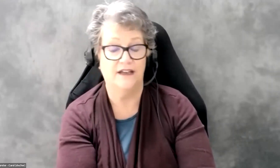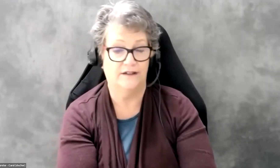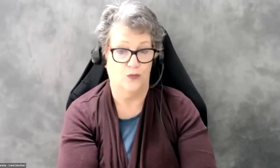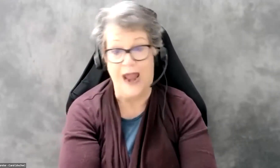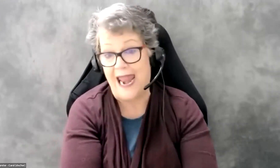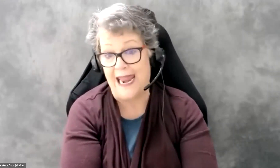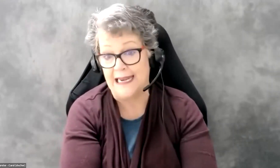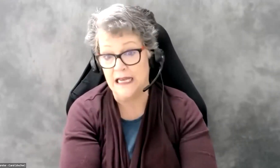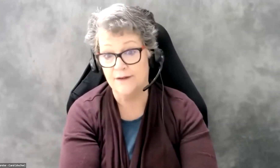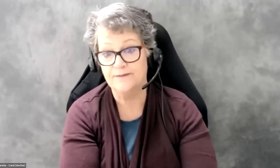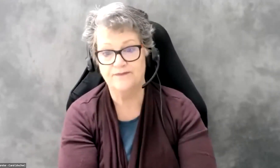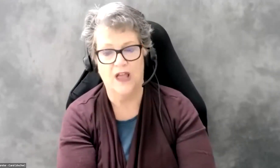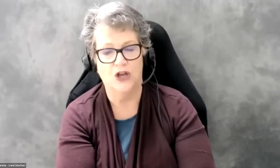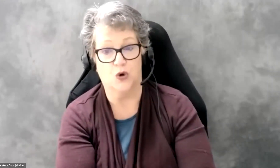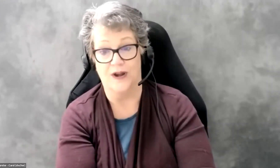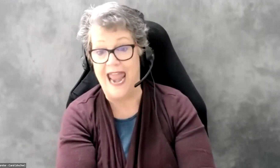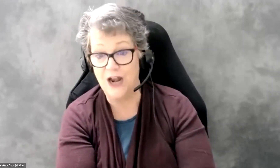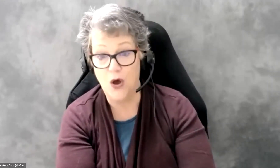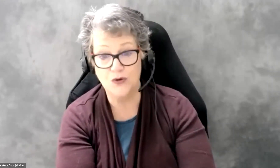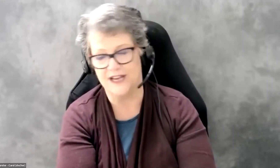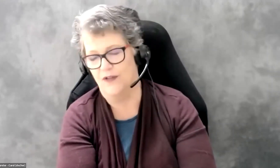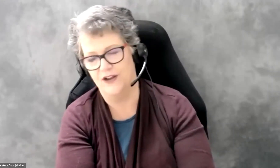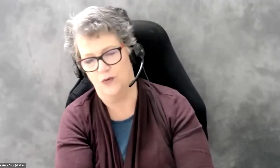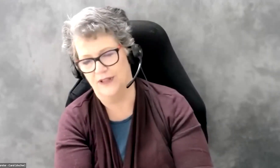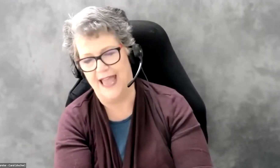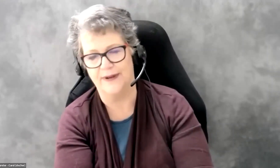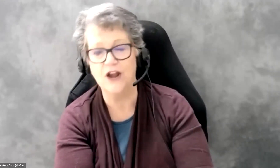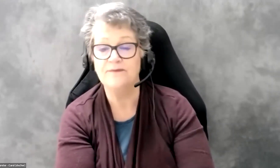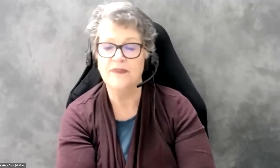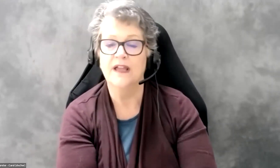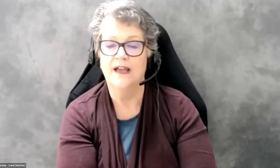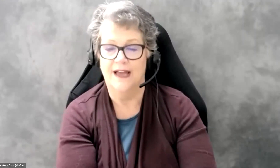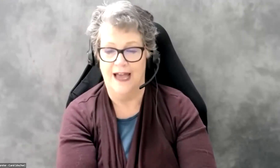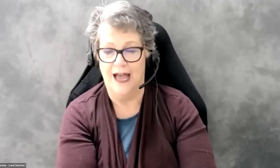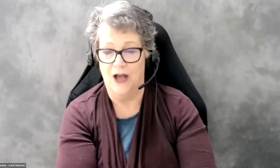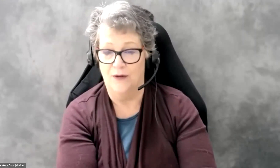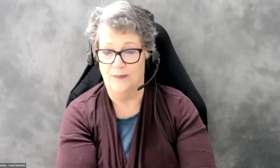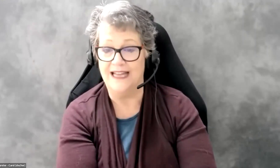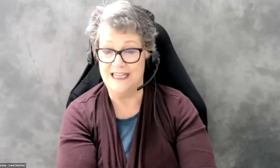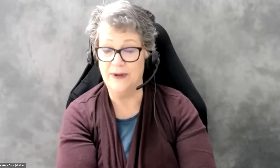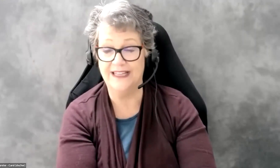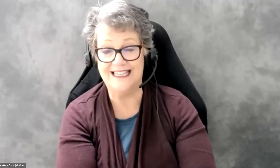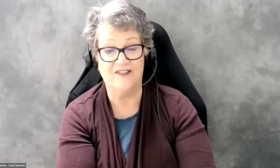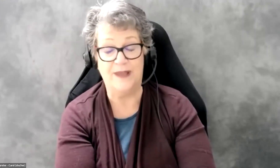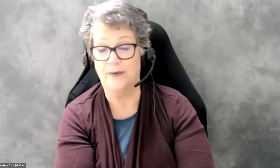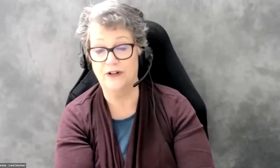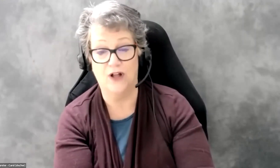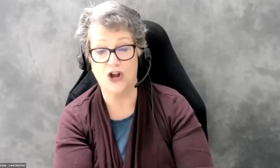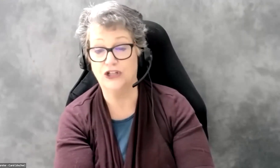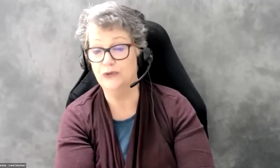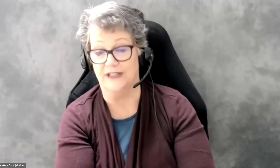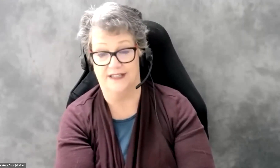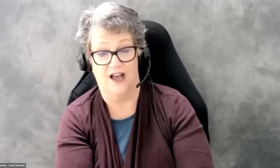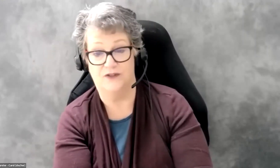flood, rain, tornadoes. I know they don't really happen here. But typically deaf people